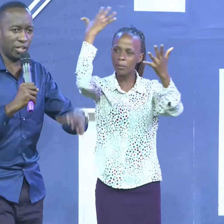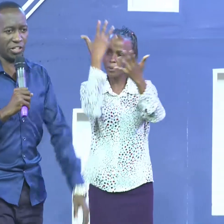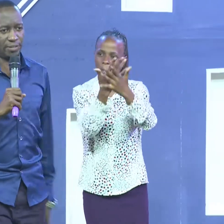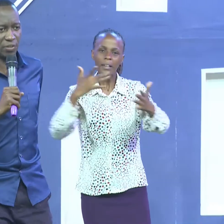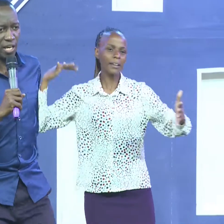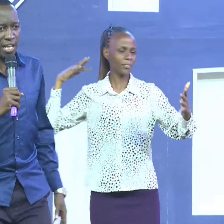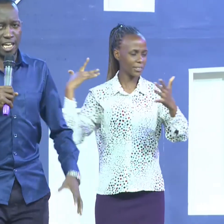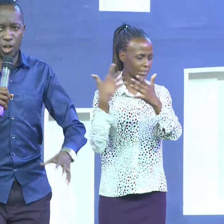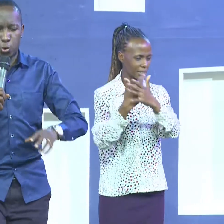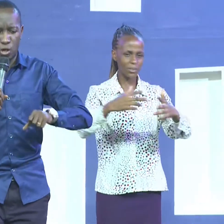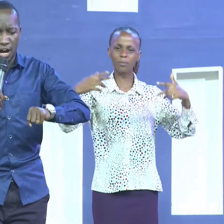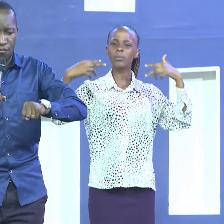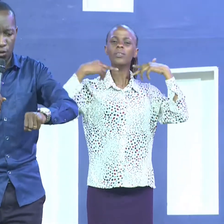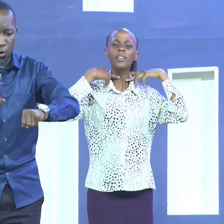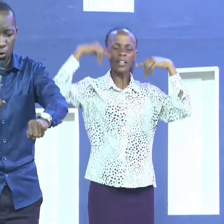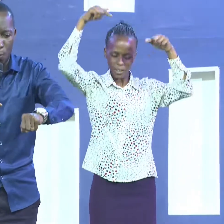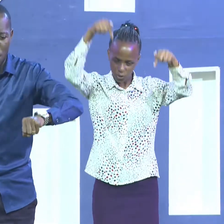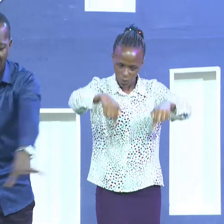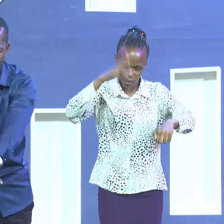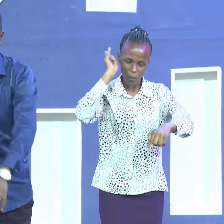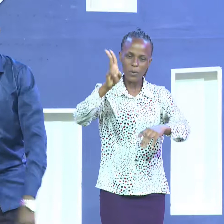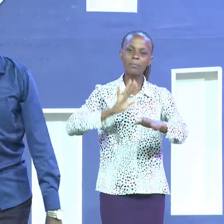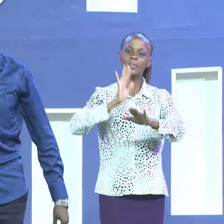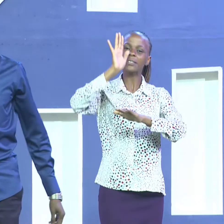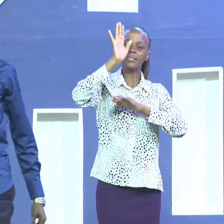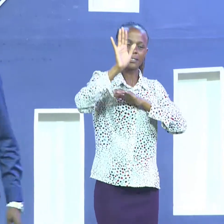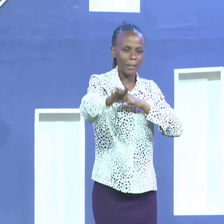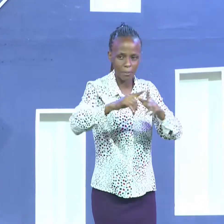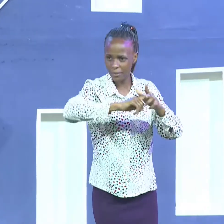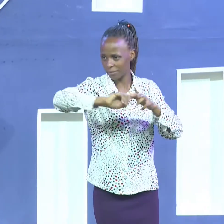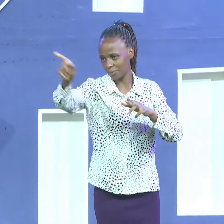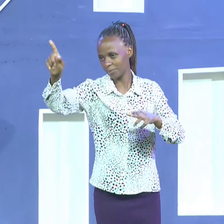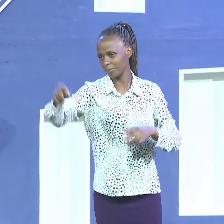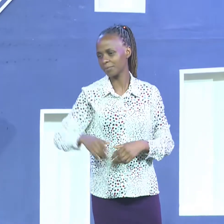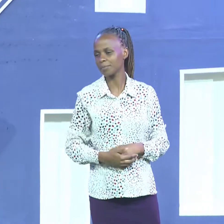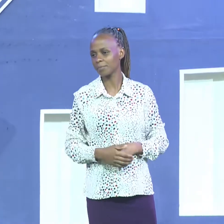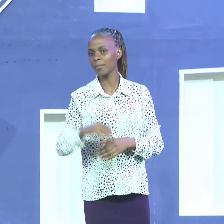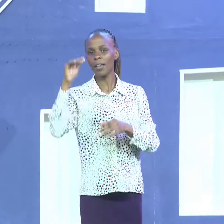prisons where we've been captured, today we are breaking out of them.